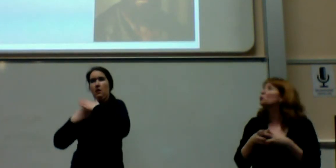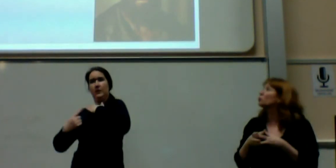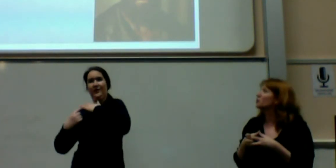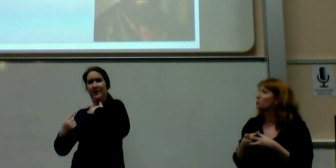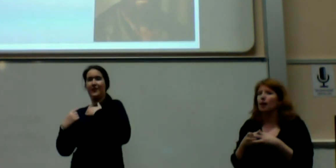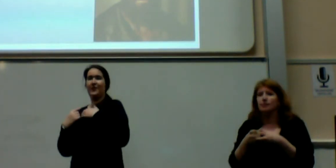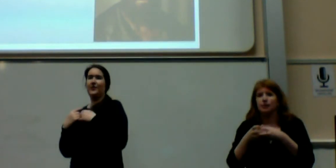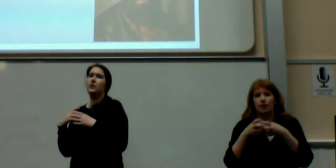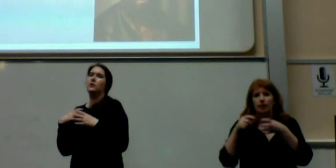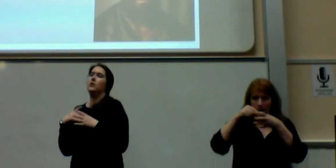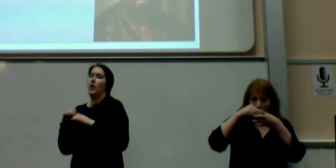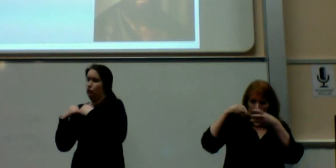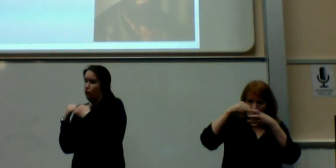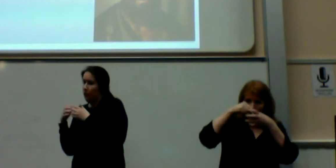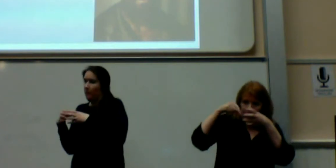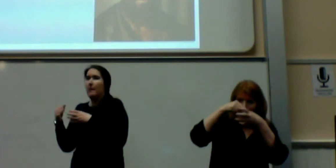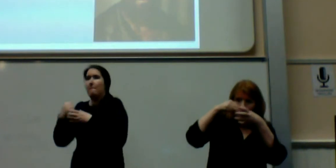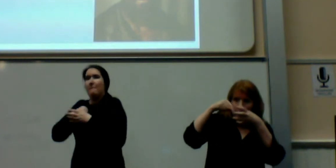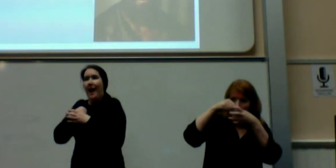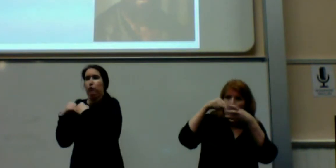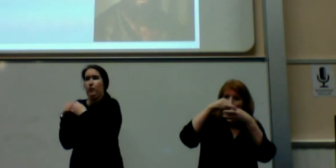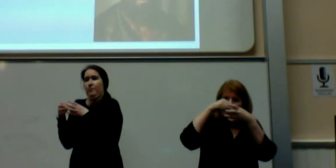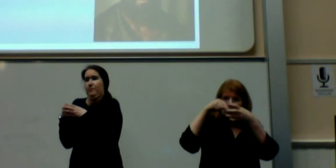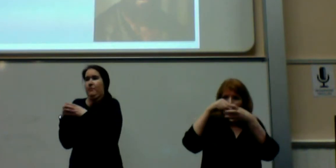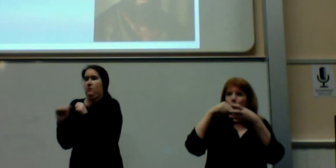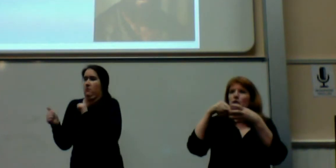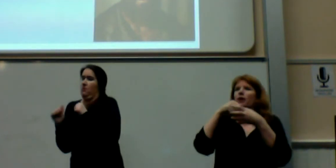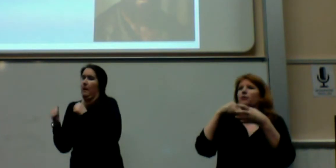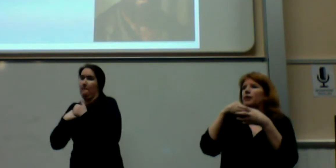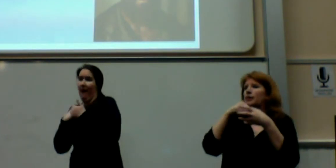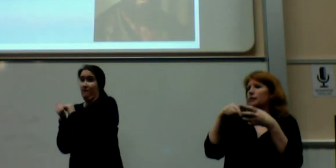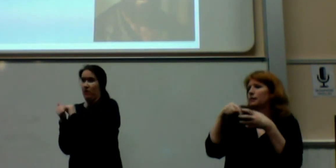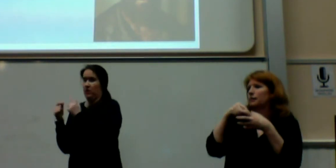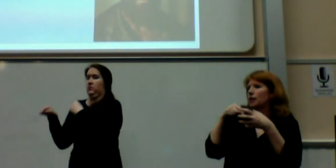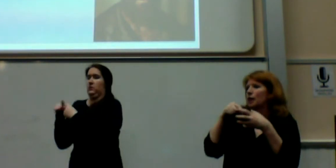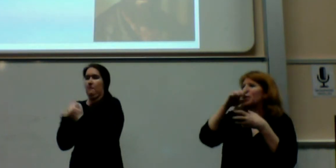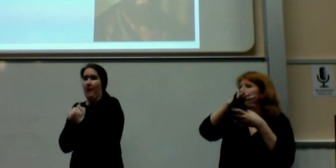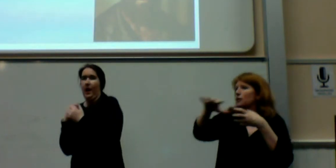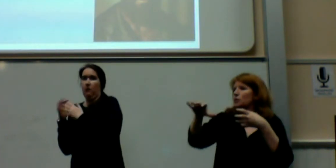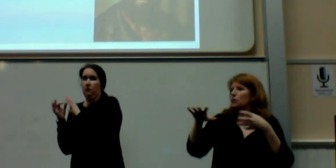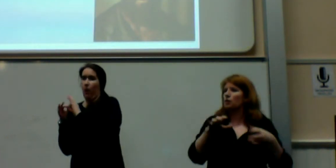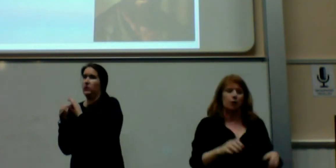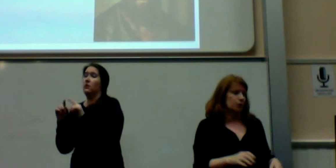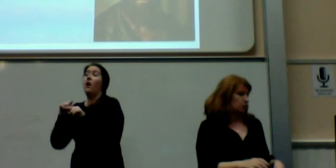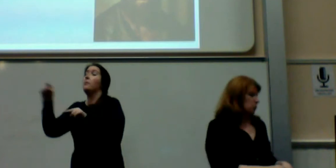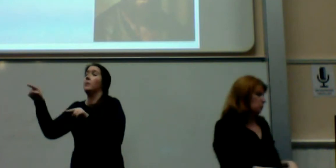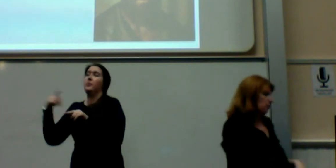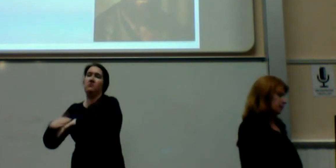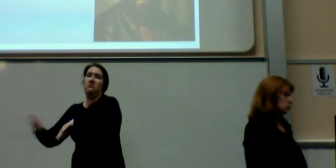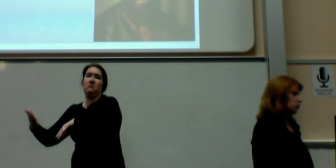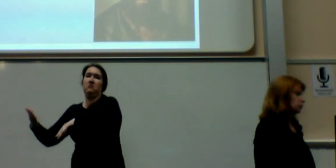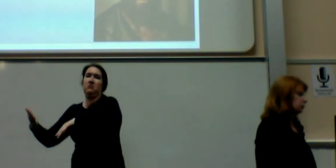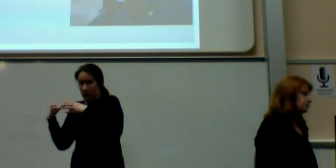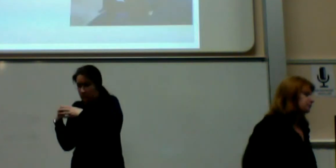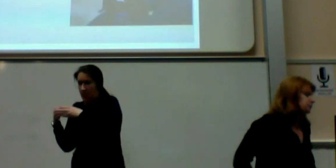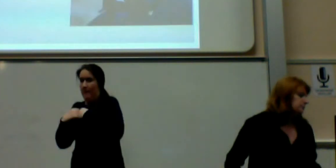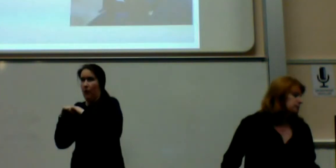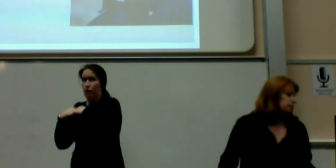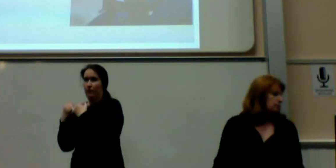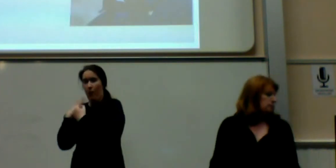Okay? In-group reciprocity. I want the people in my group to benefit and less concerned about those who are